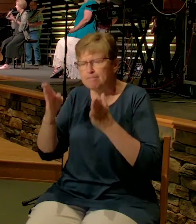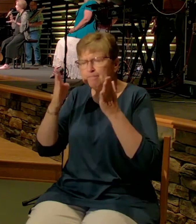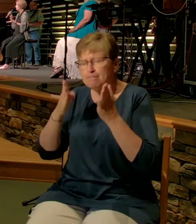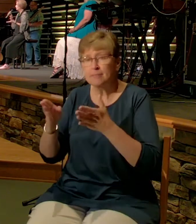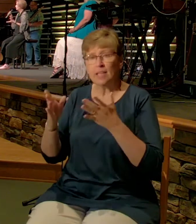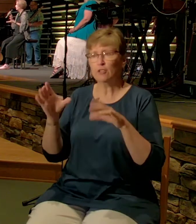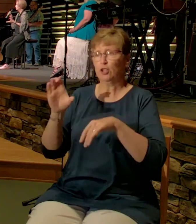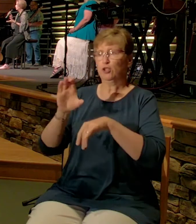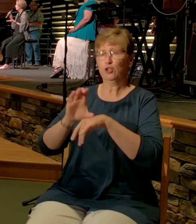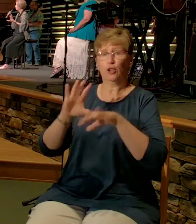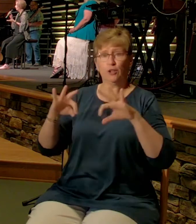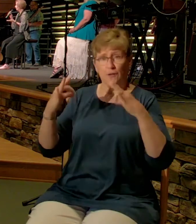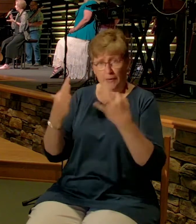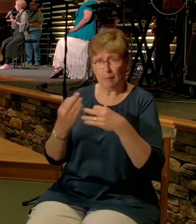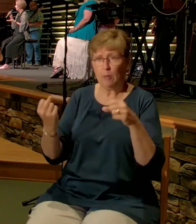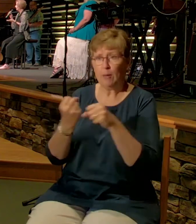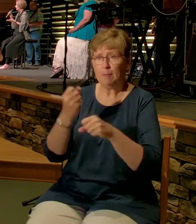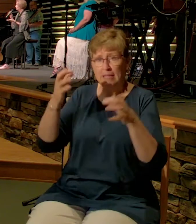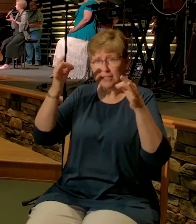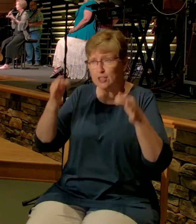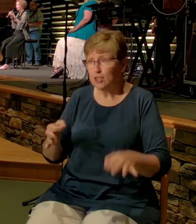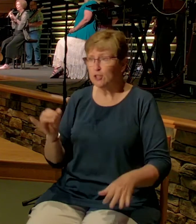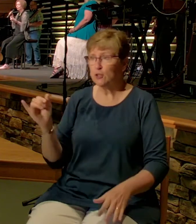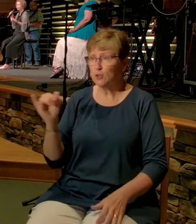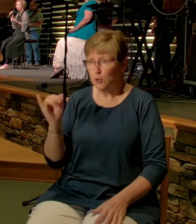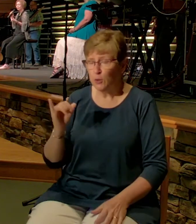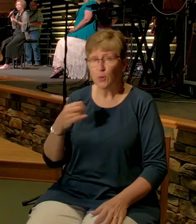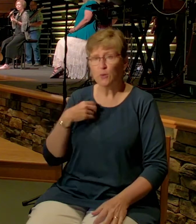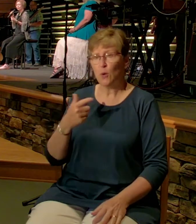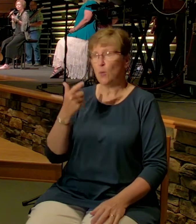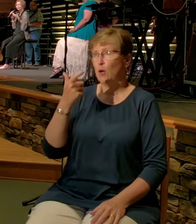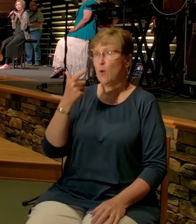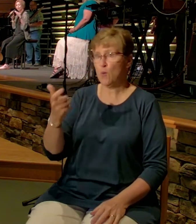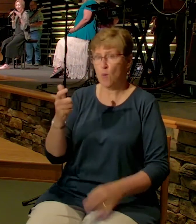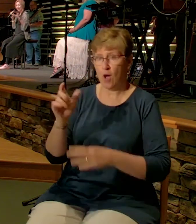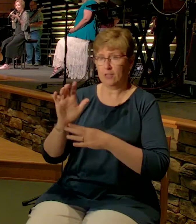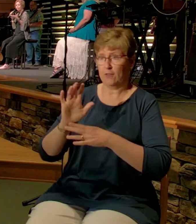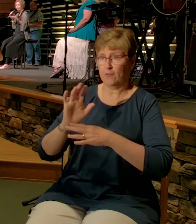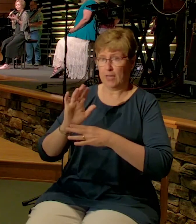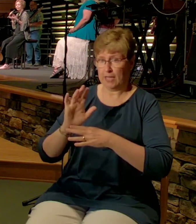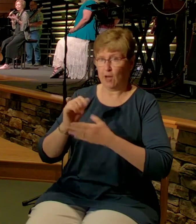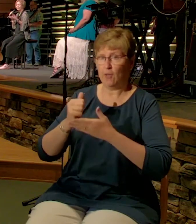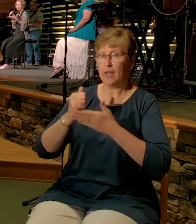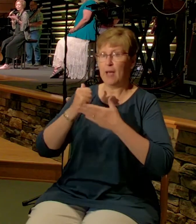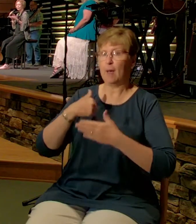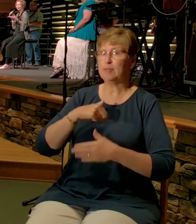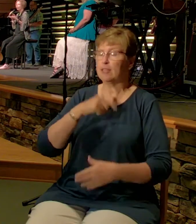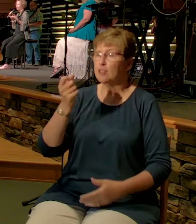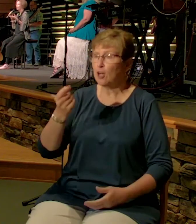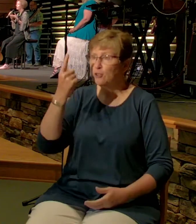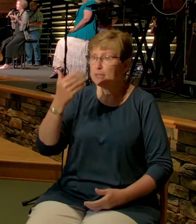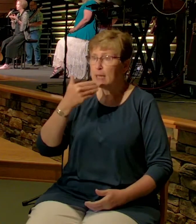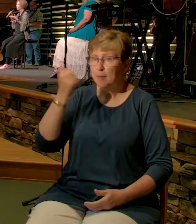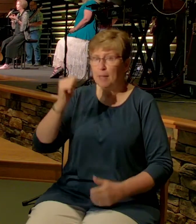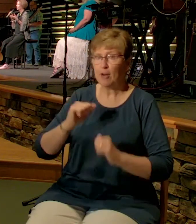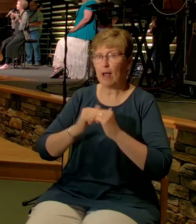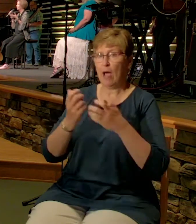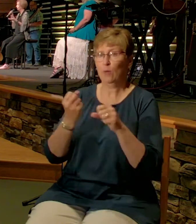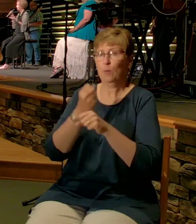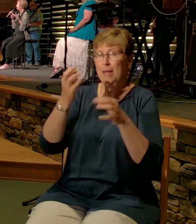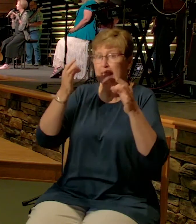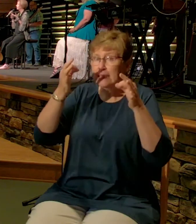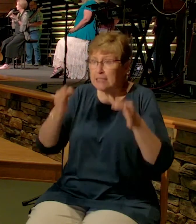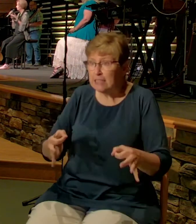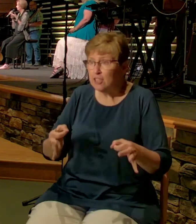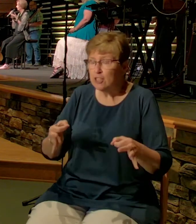we need to make decisions as well. So we're going to watch a video that helps us understand better how we make decisions as a